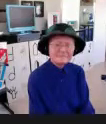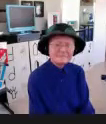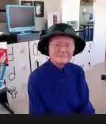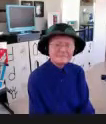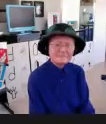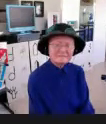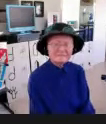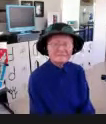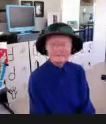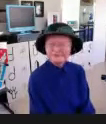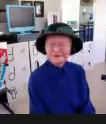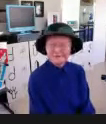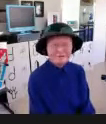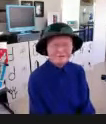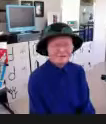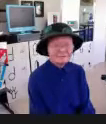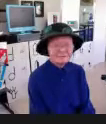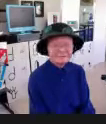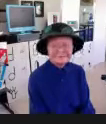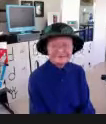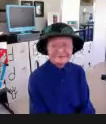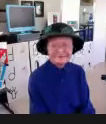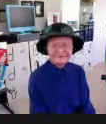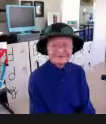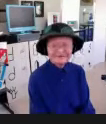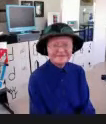Now let's look at